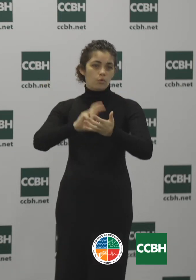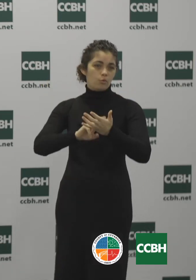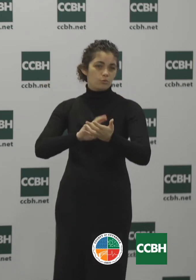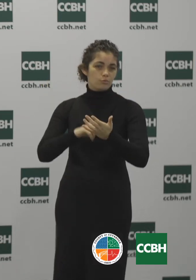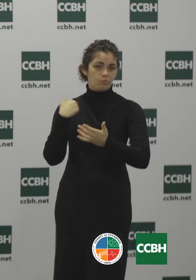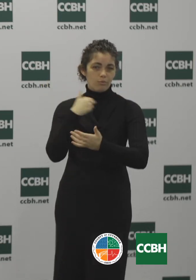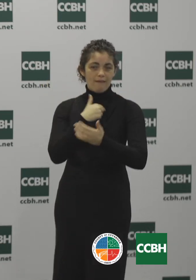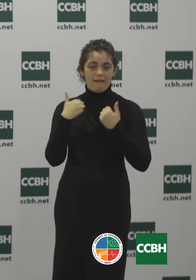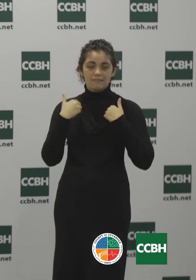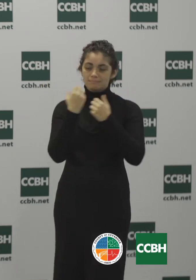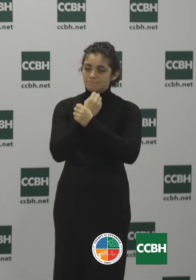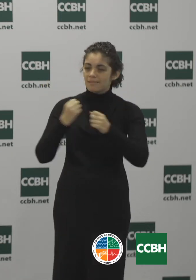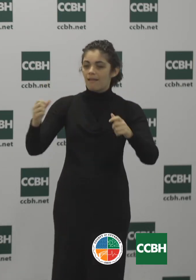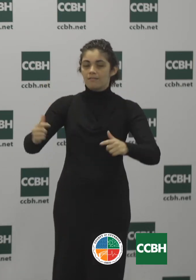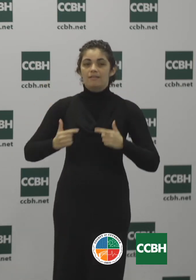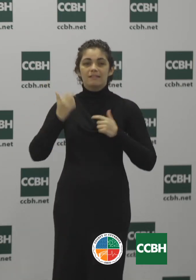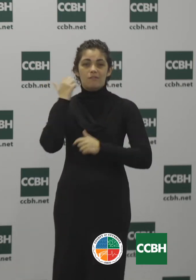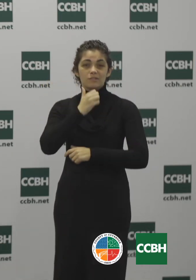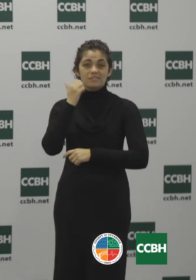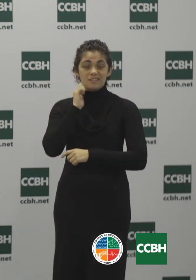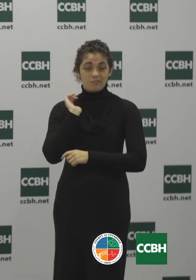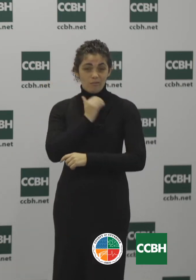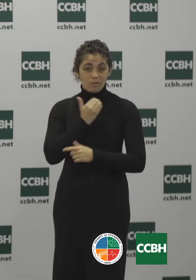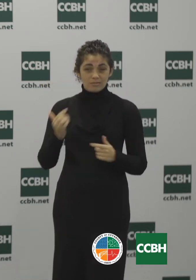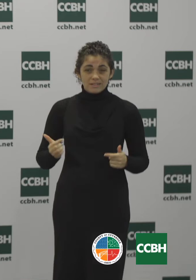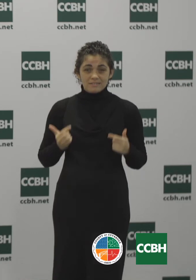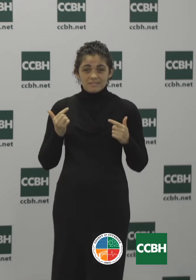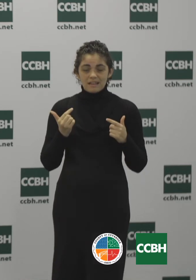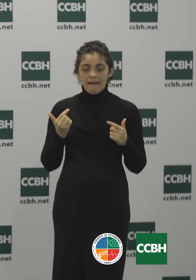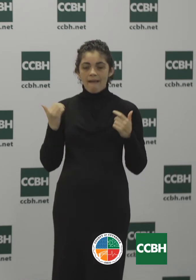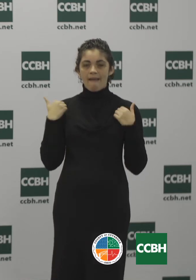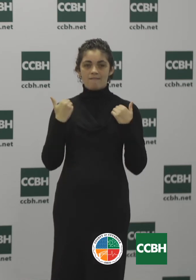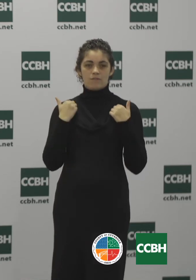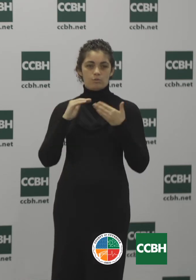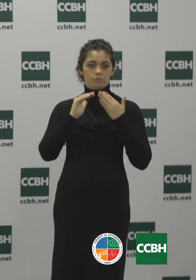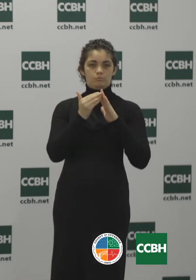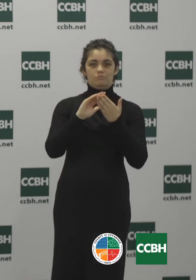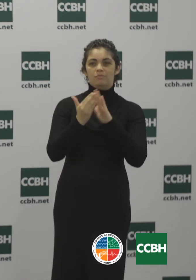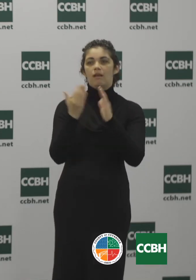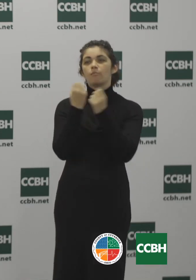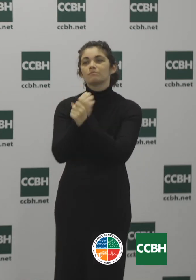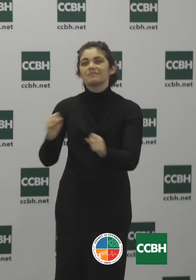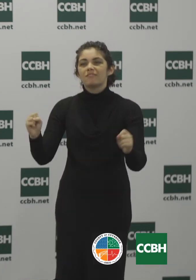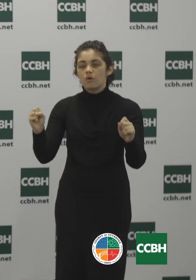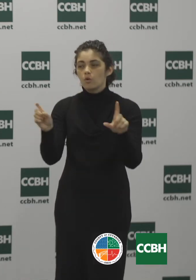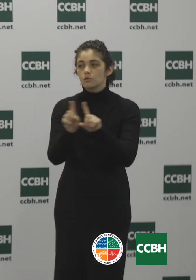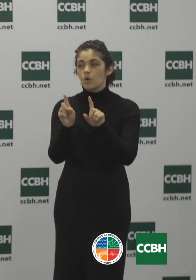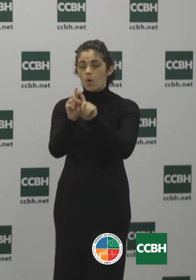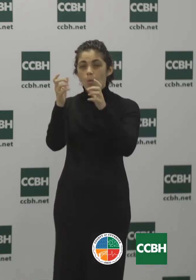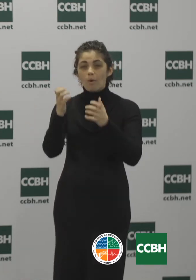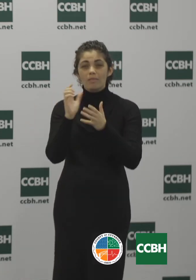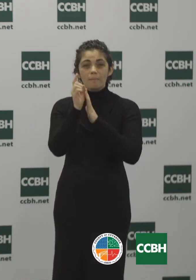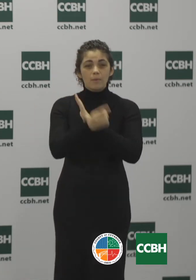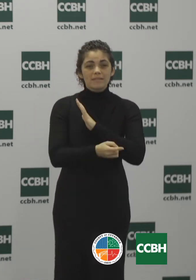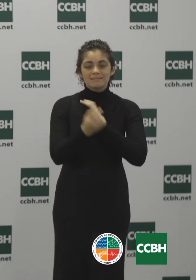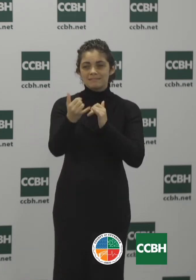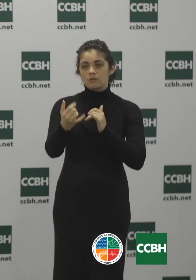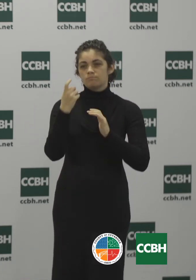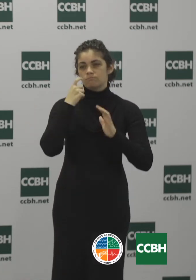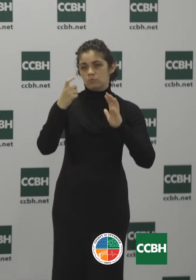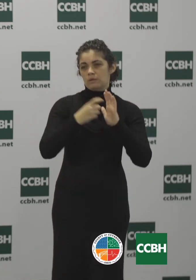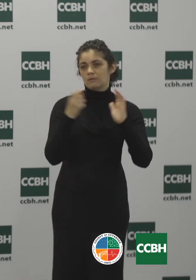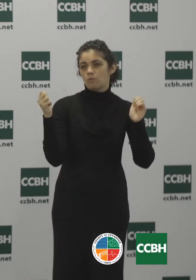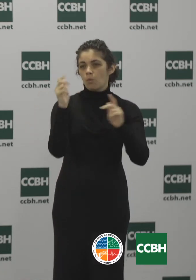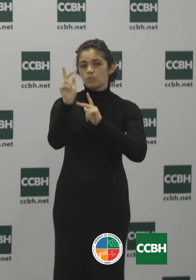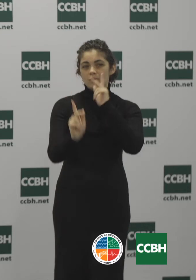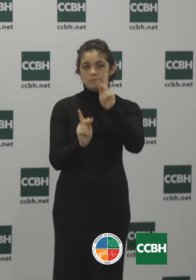that save lives every day, that make our communities safer. And I want to take a moment to recognize